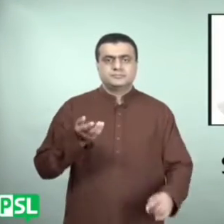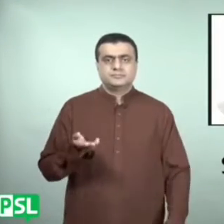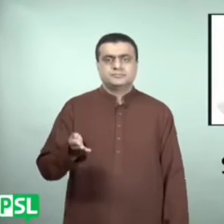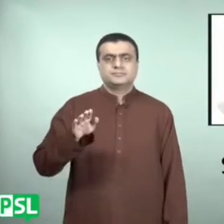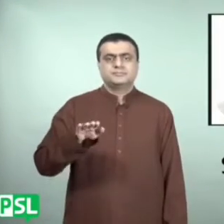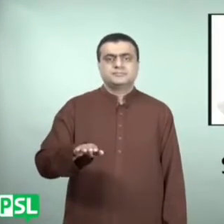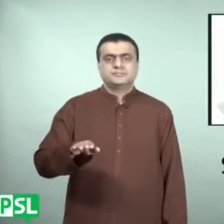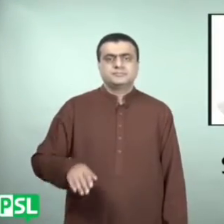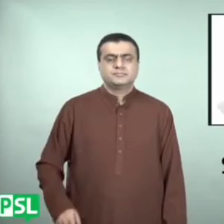small spatula,